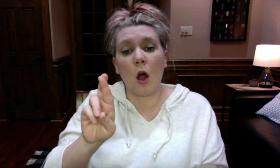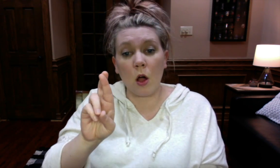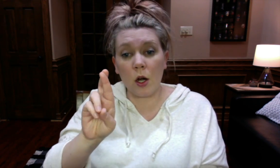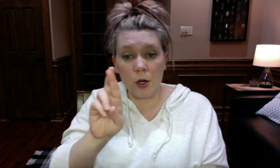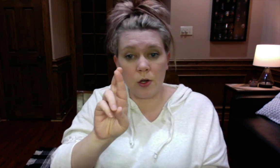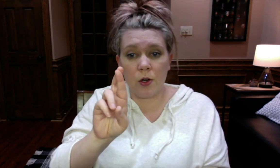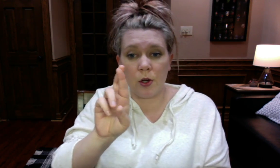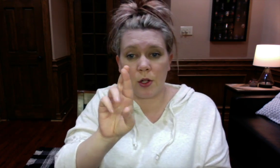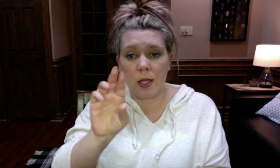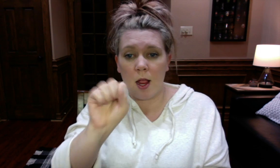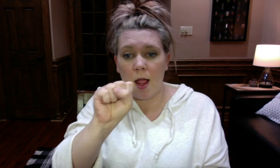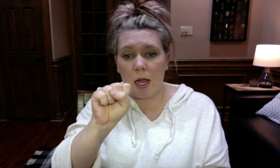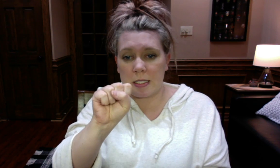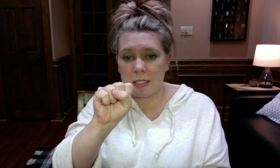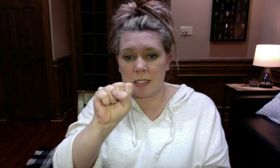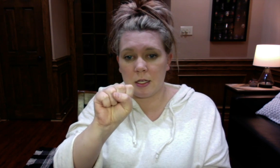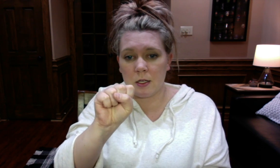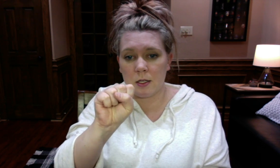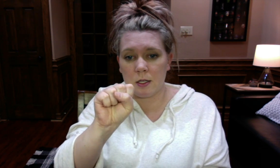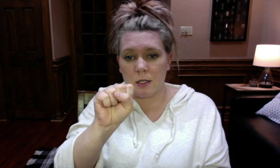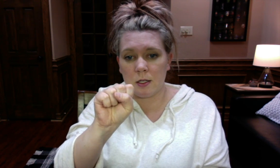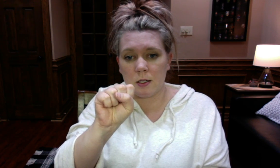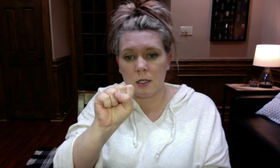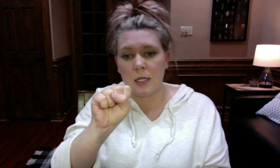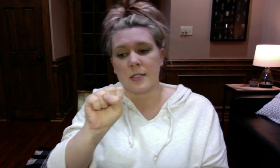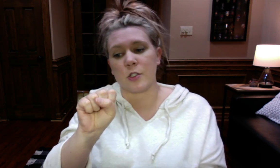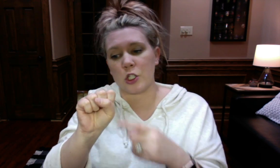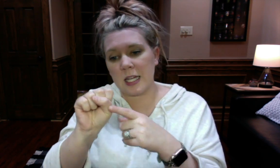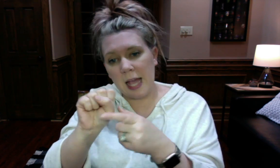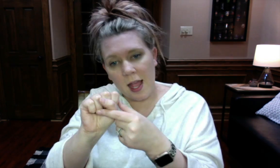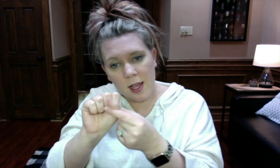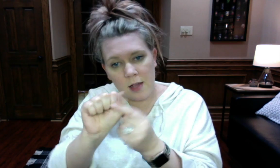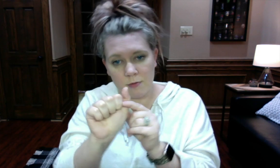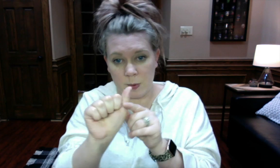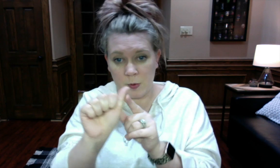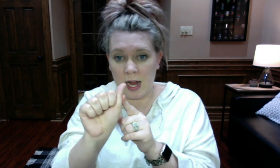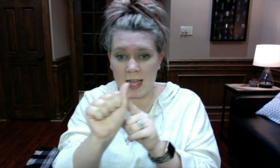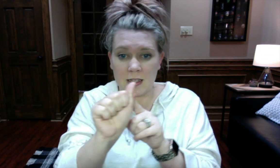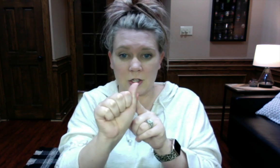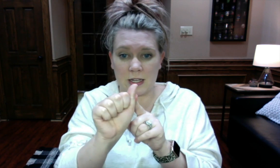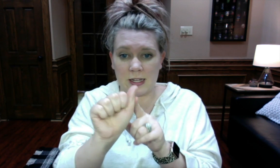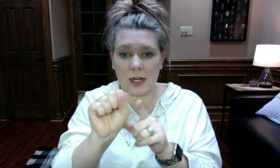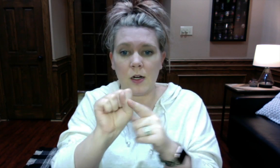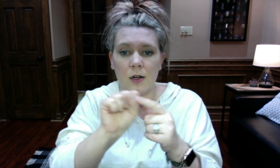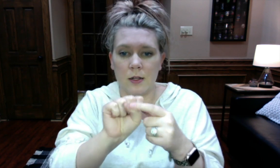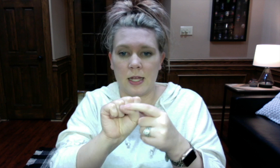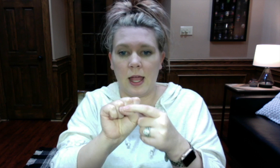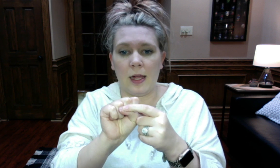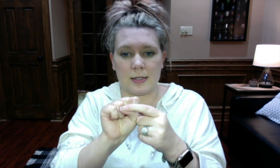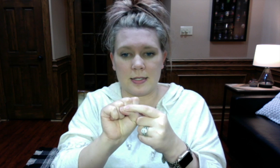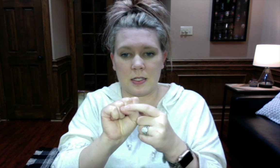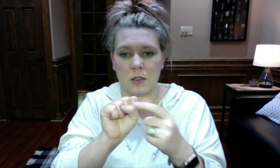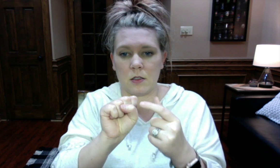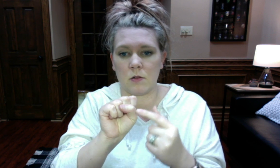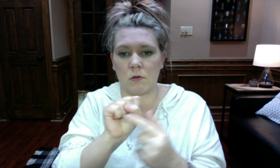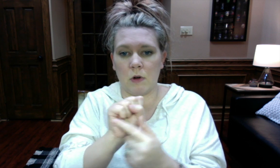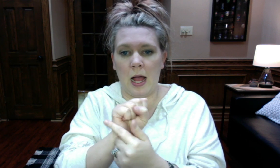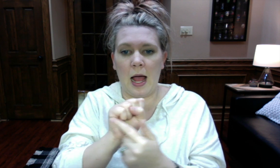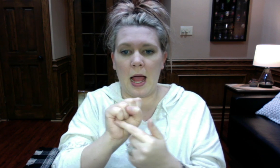R, S. This is just like A. Remember A, start down here. S, right